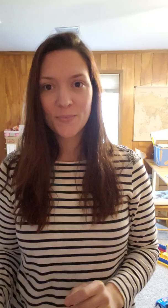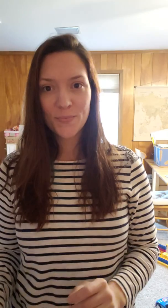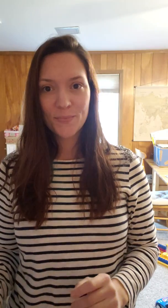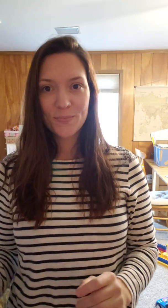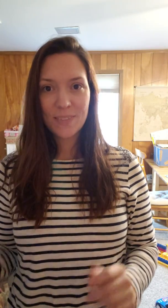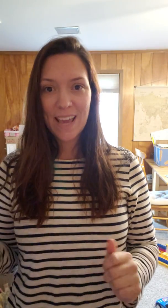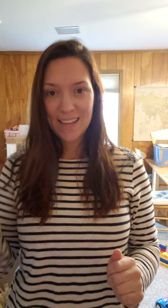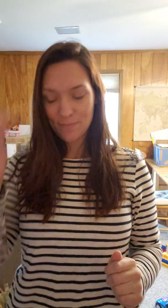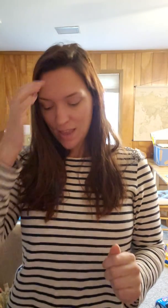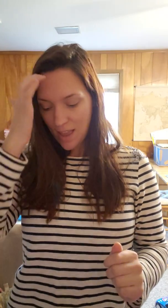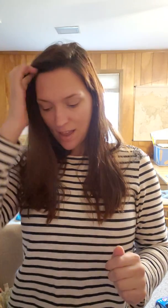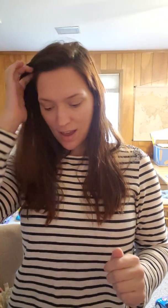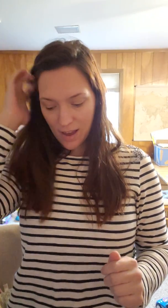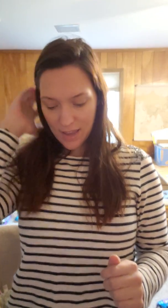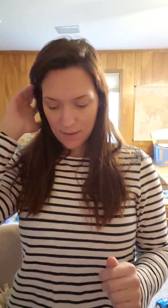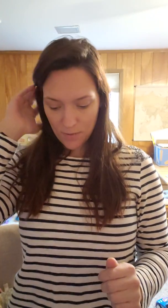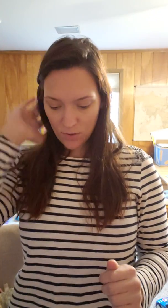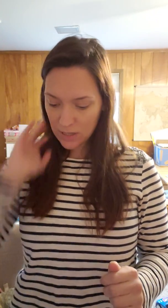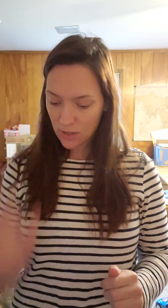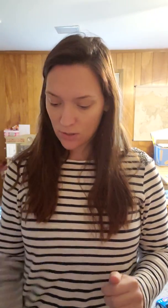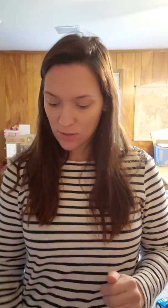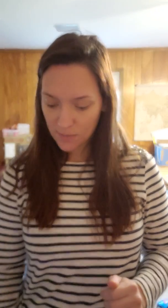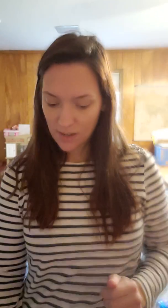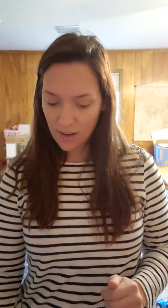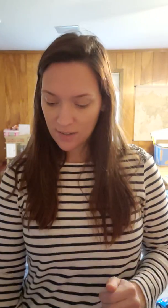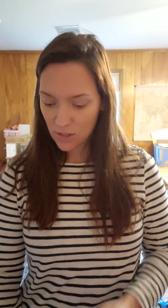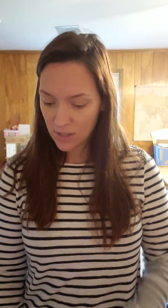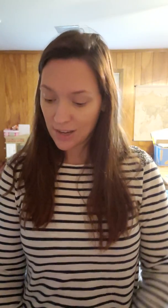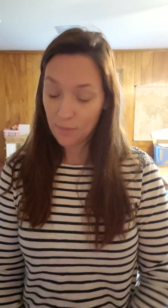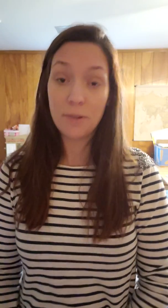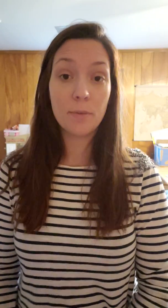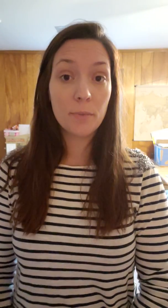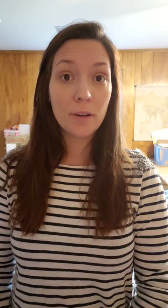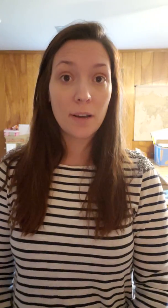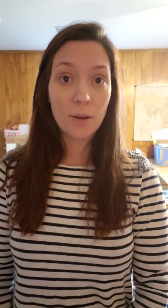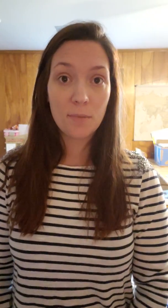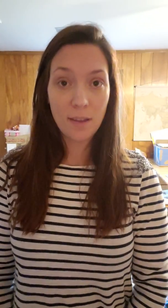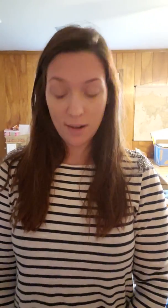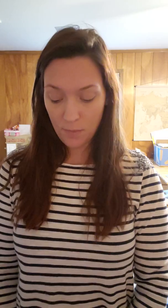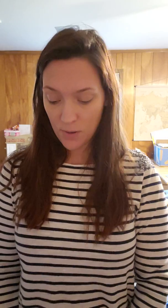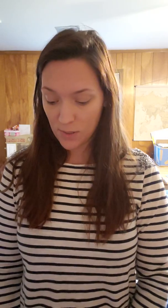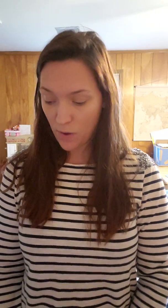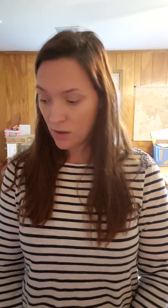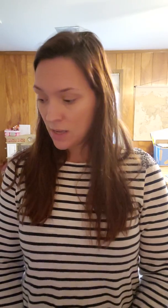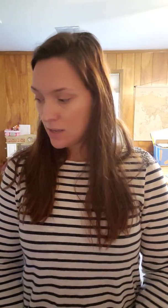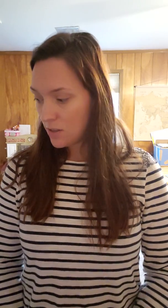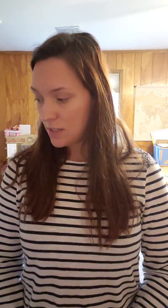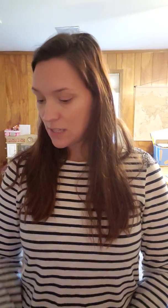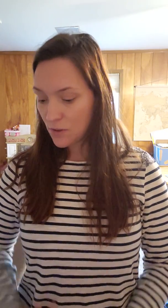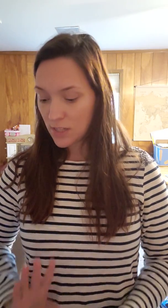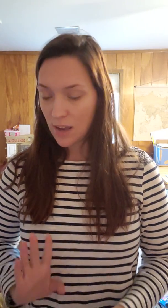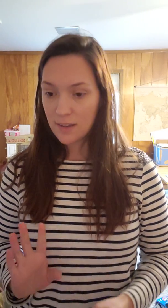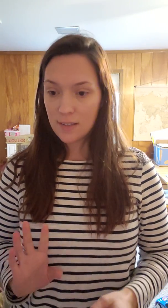hey I am going to do some science just to help me remember and I hope that it can help you as well so this is for science